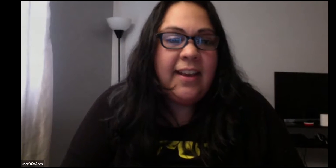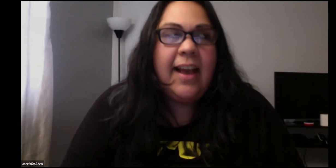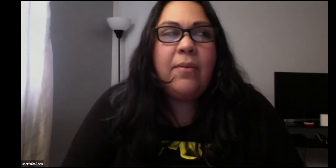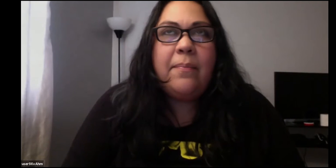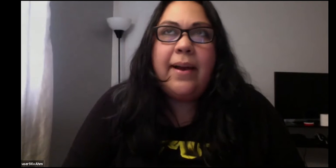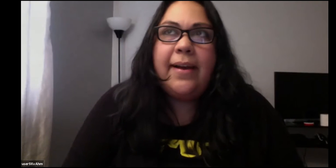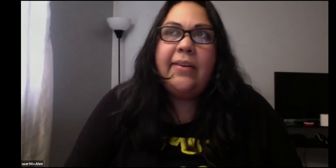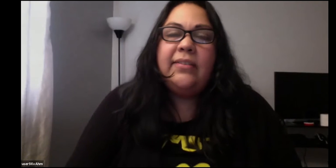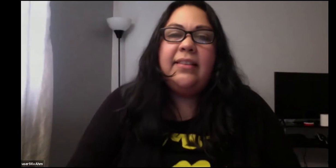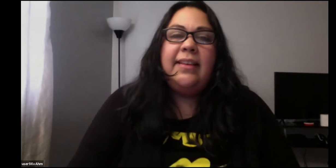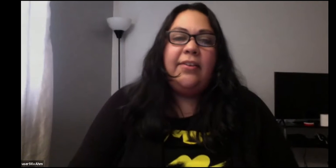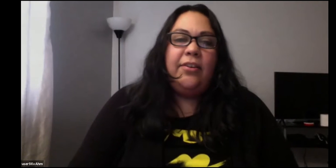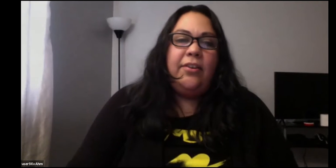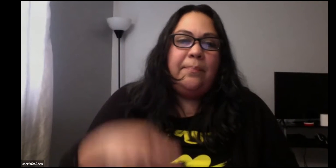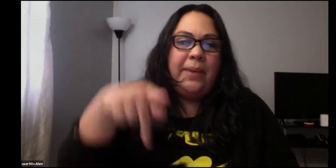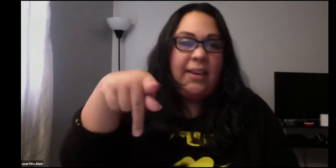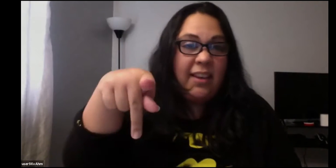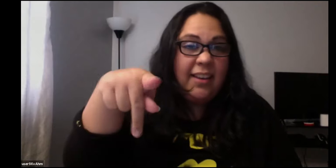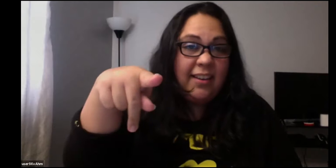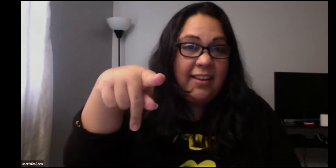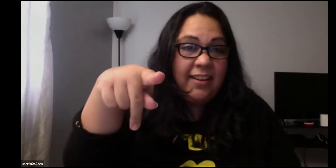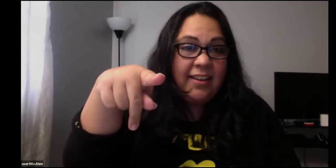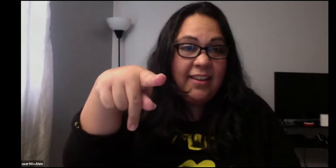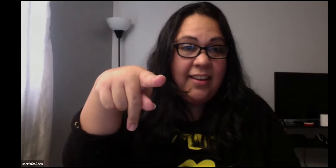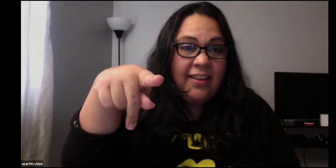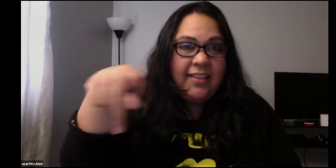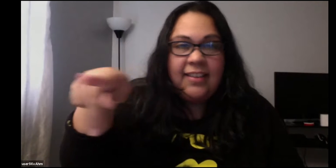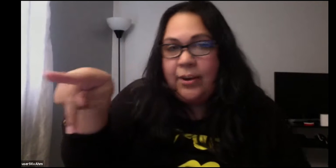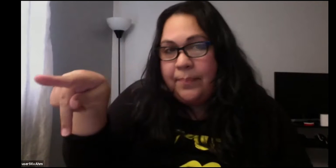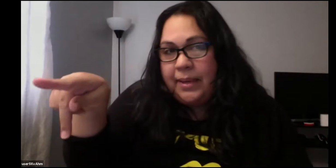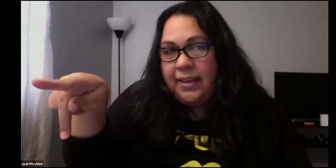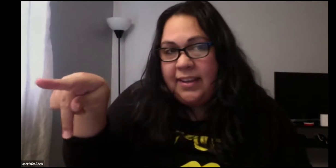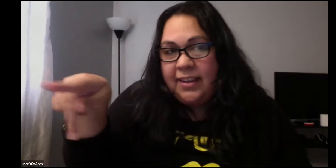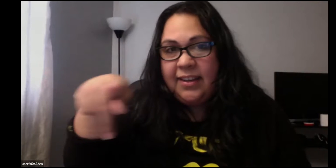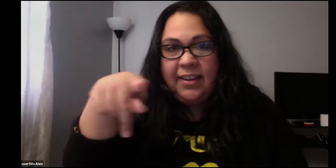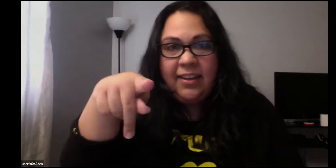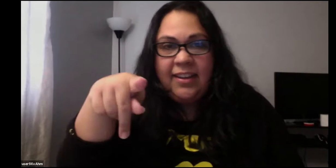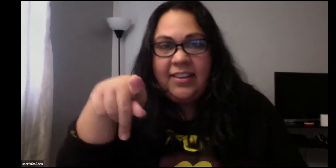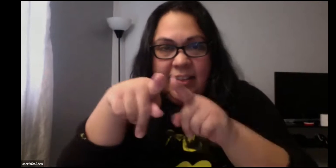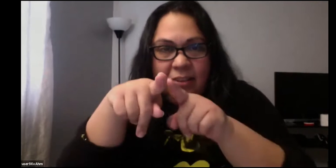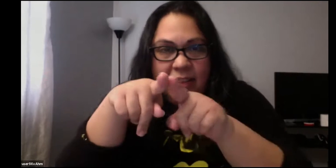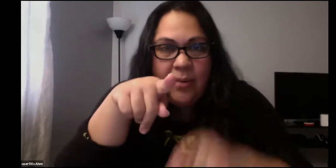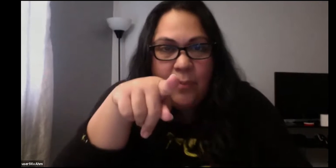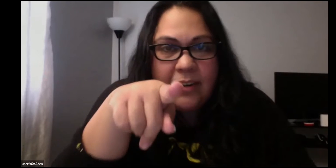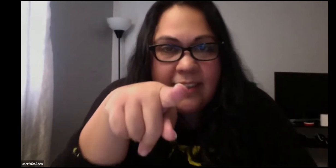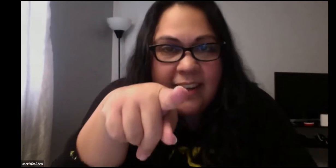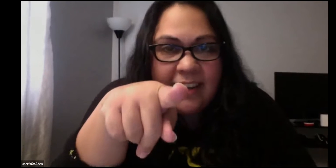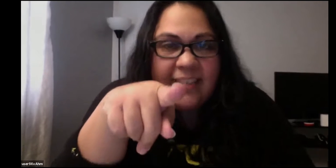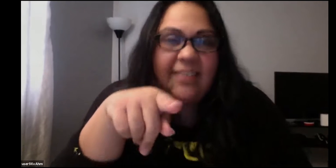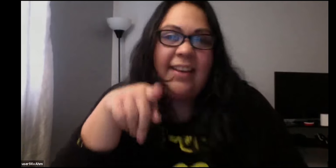How about the letter P? The letter P? Does it look like you're pointing at, like I'm pointing